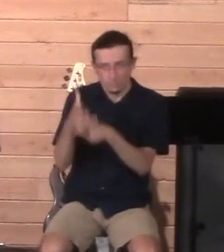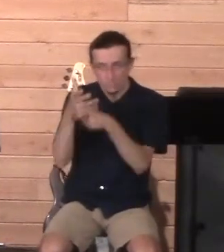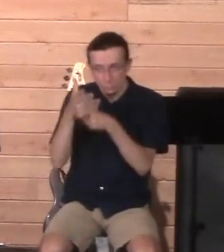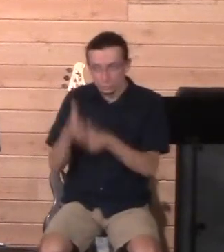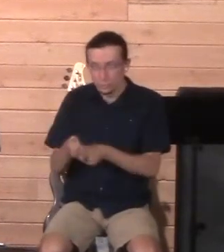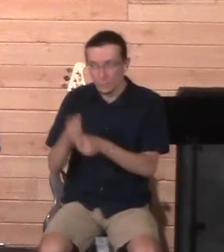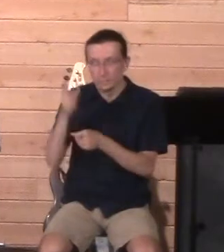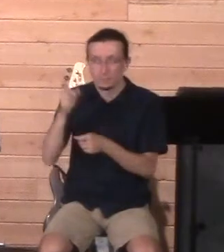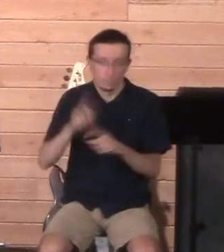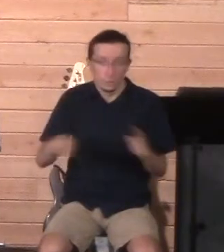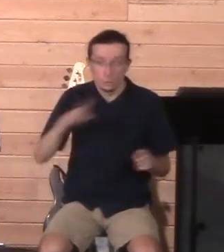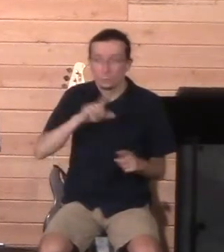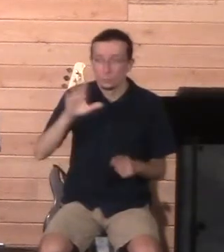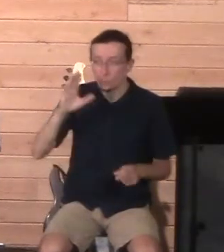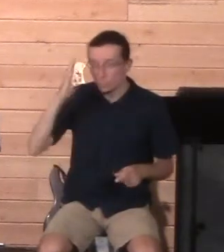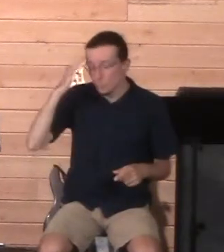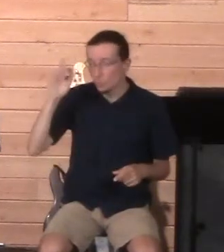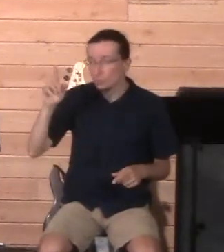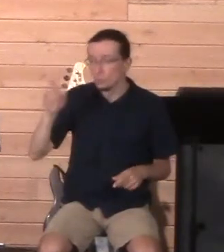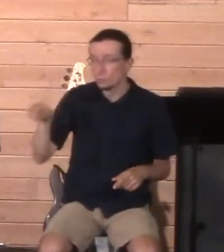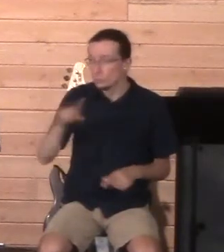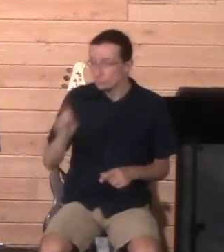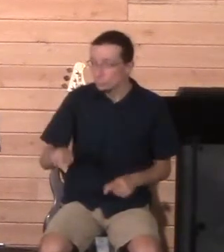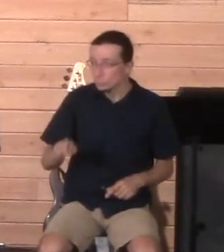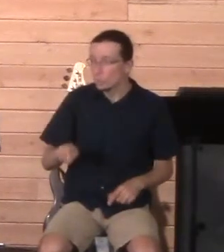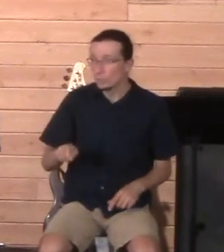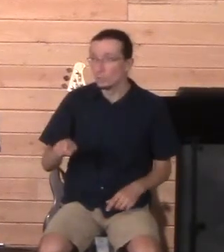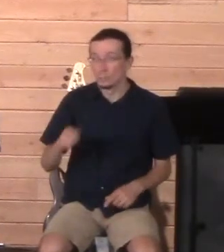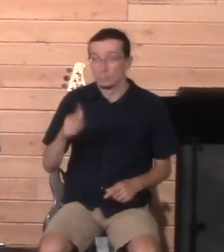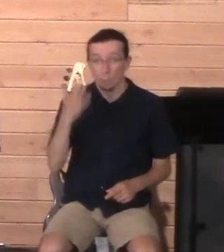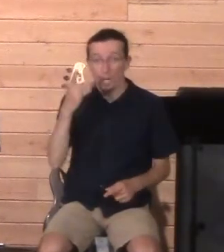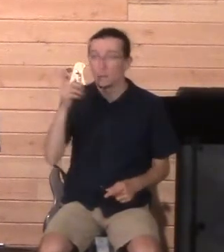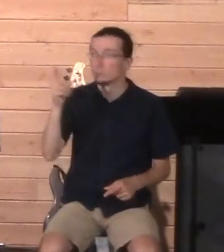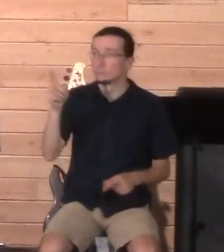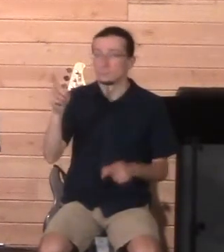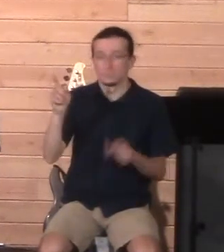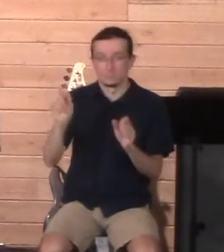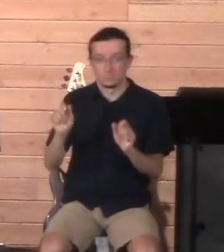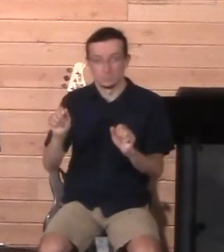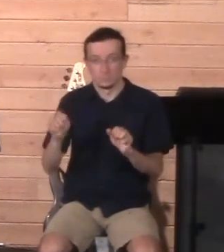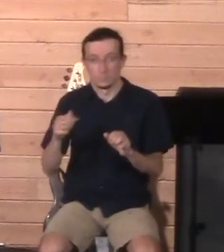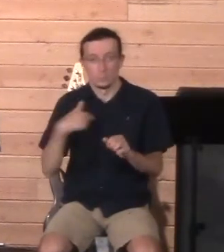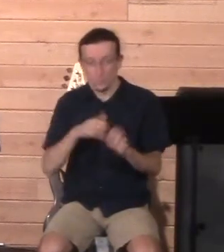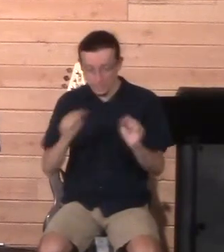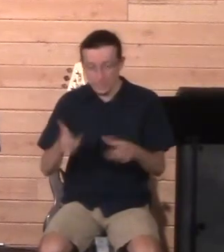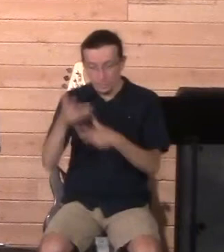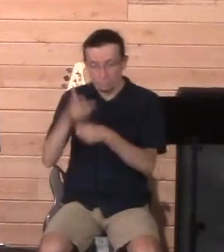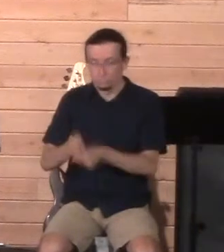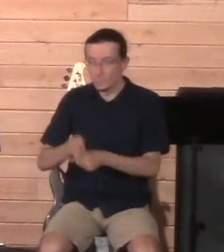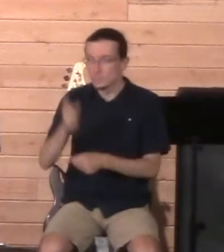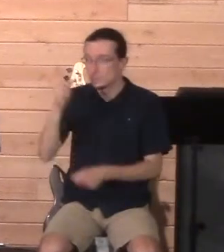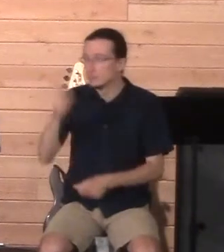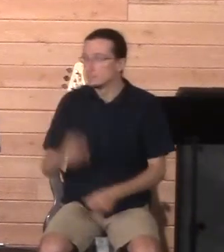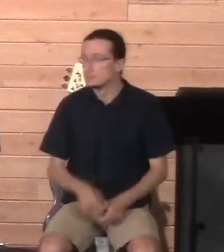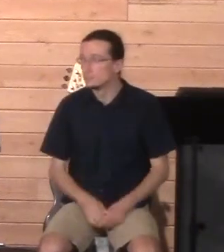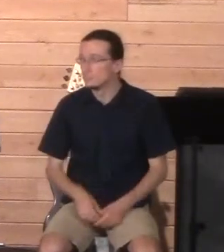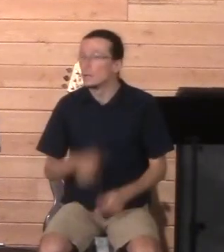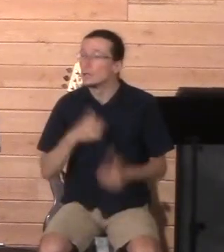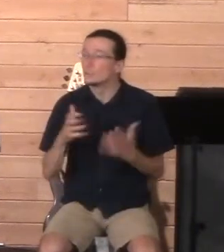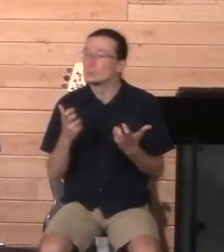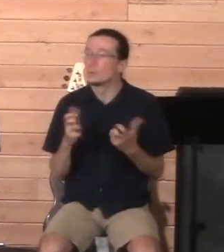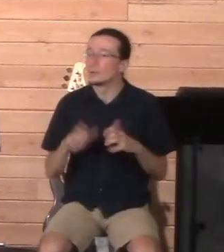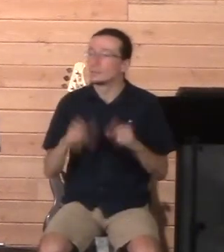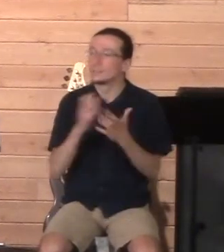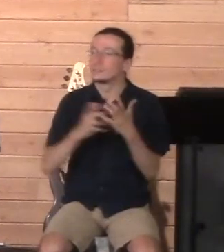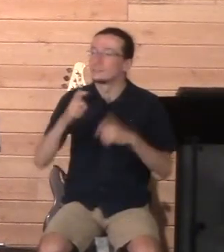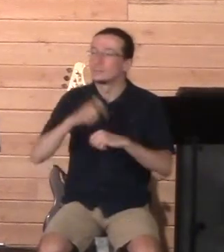you know you should, because He is trustworthy. And I just want to just have a little time of that as we close.